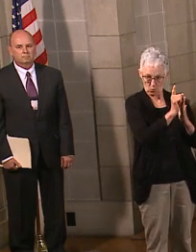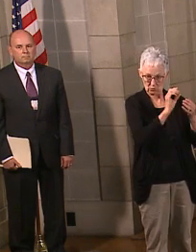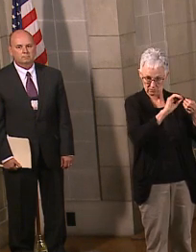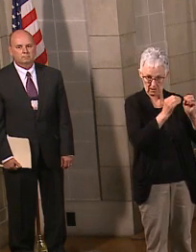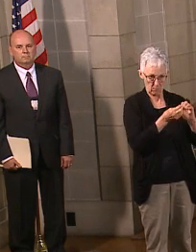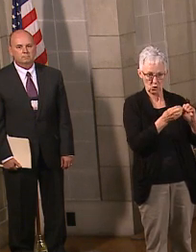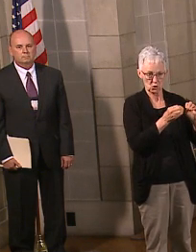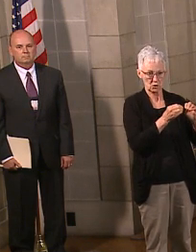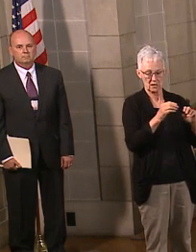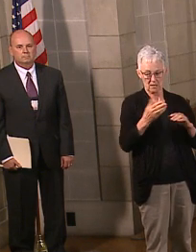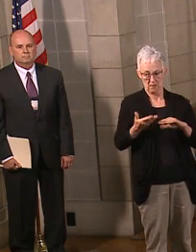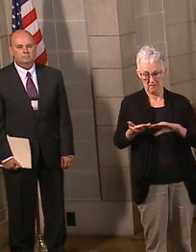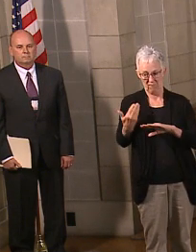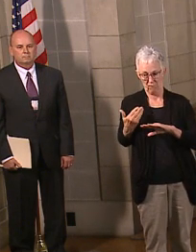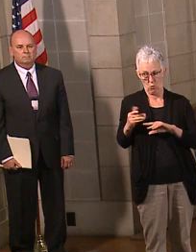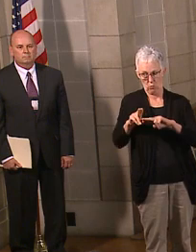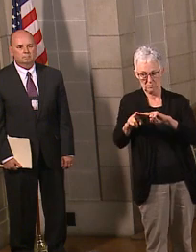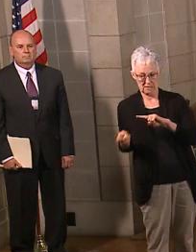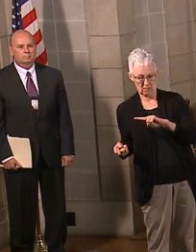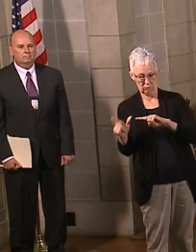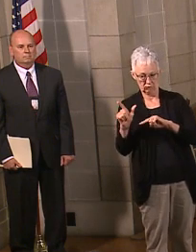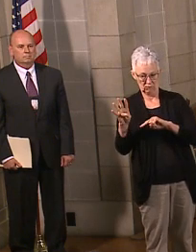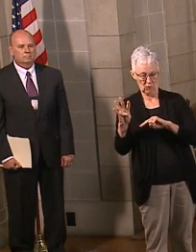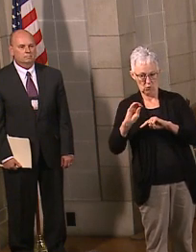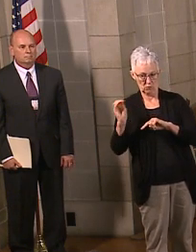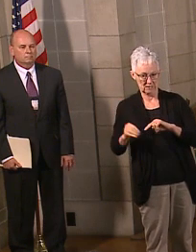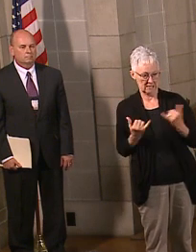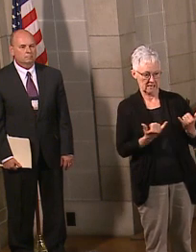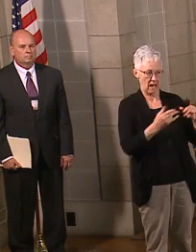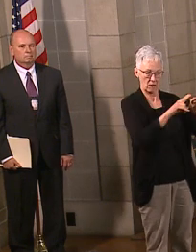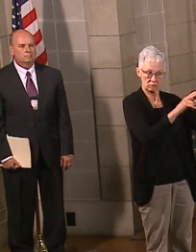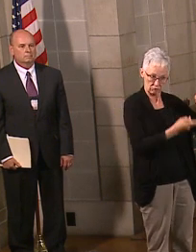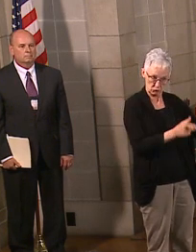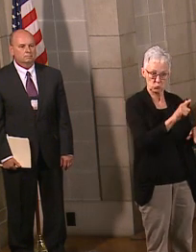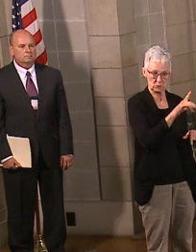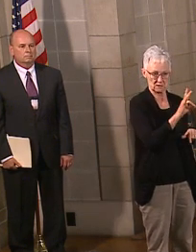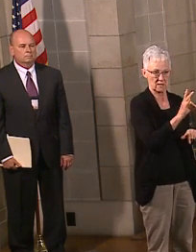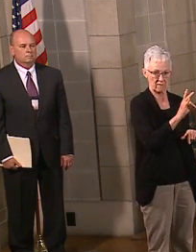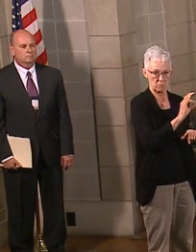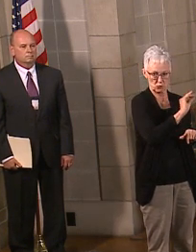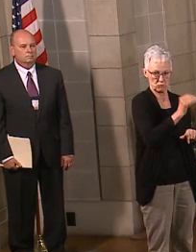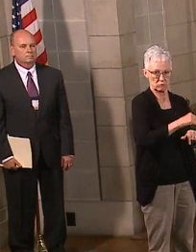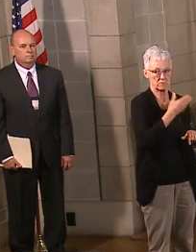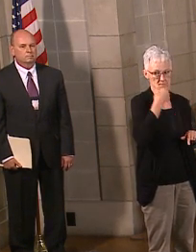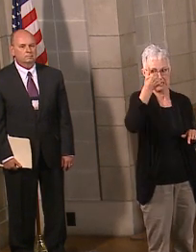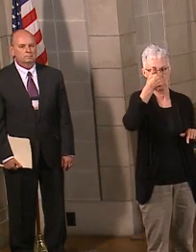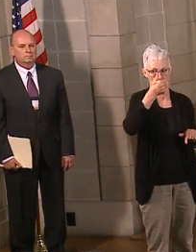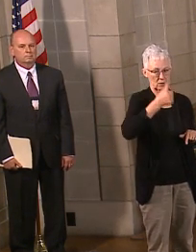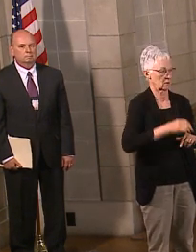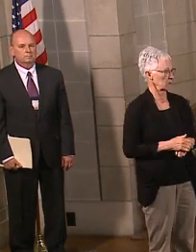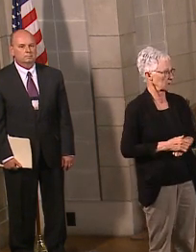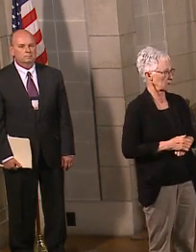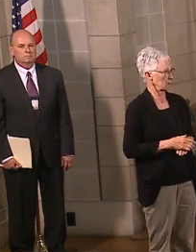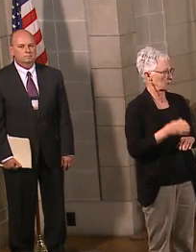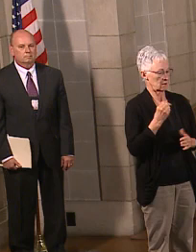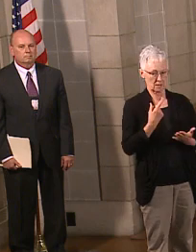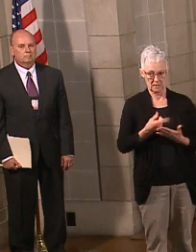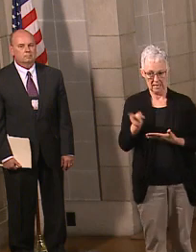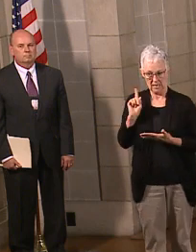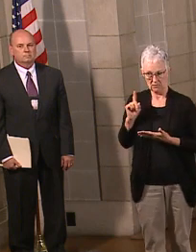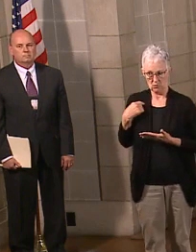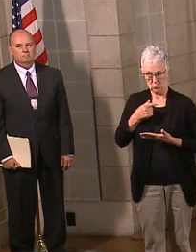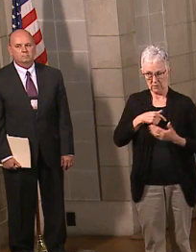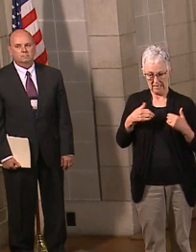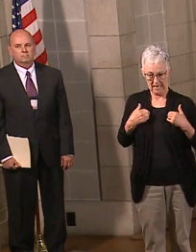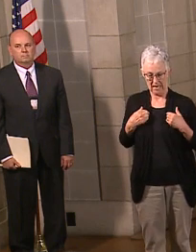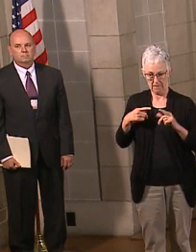down 24% before, so we've seen improvement there, down 27%. And then last week, you may recall, we were at plus